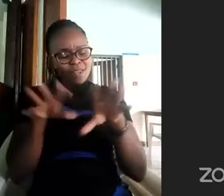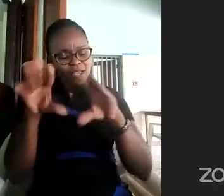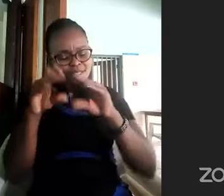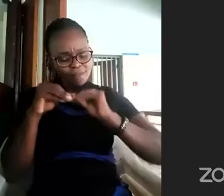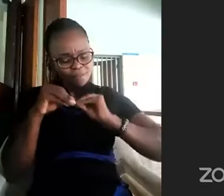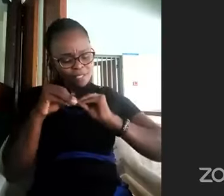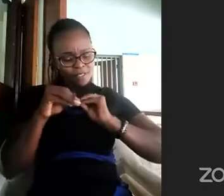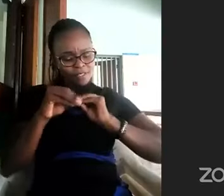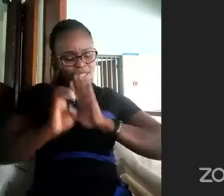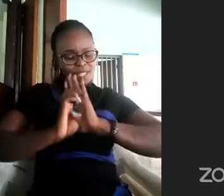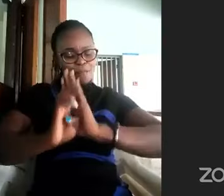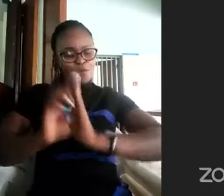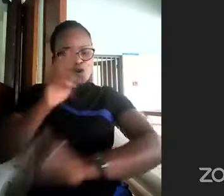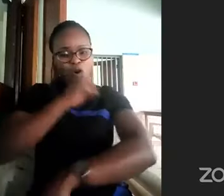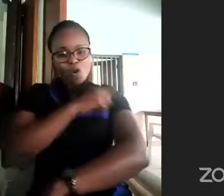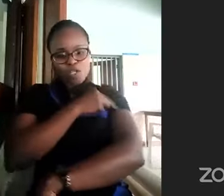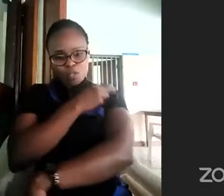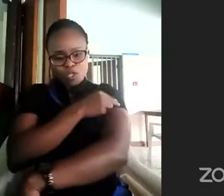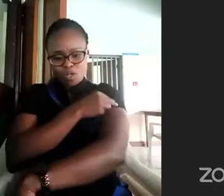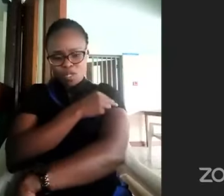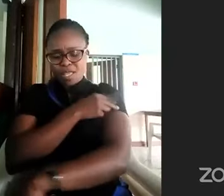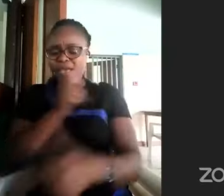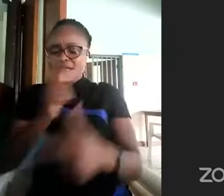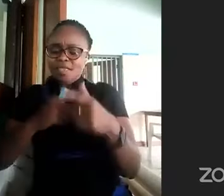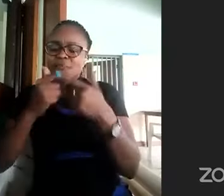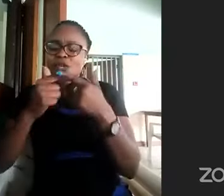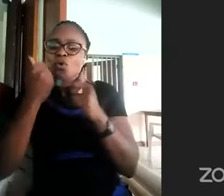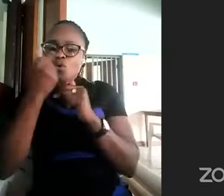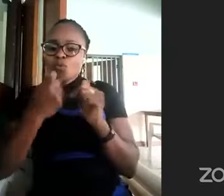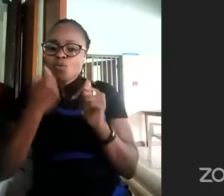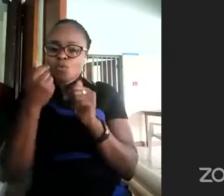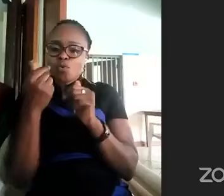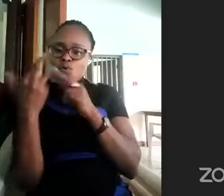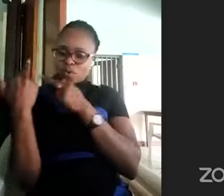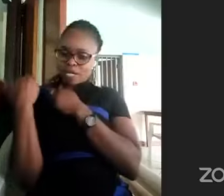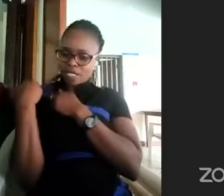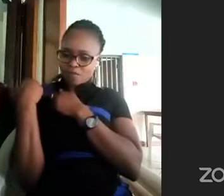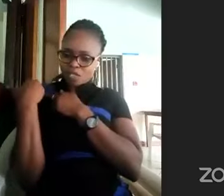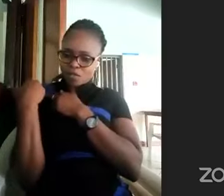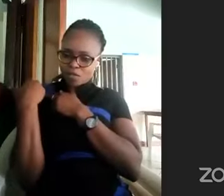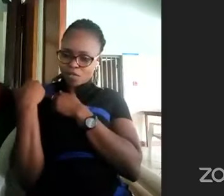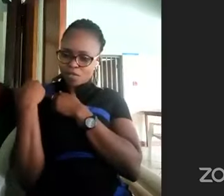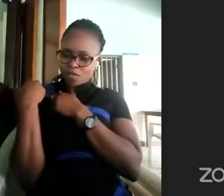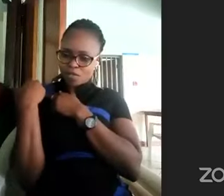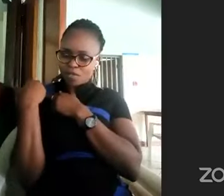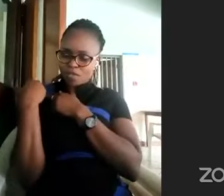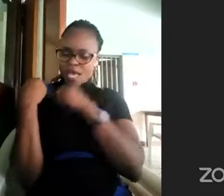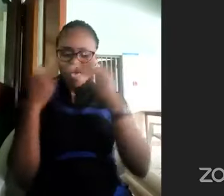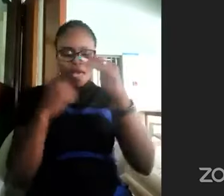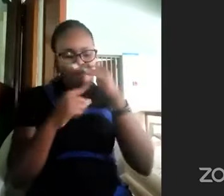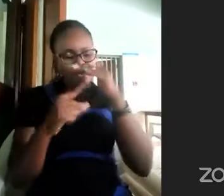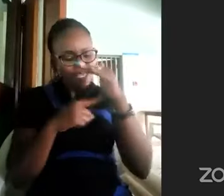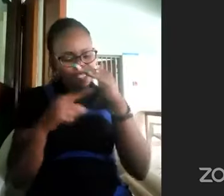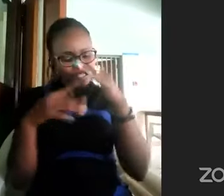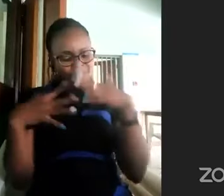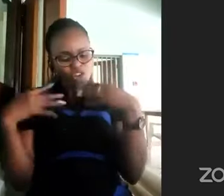whom do we hold accountable? Is it only from the Ministry of Health, the entire government? And